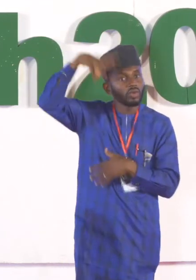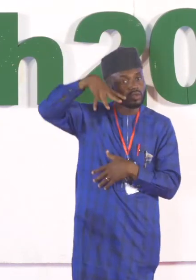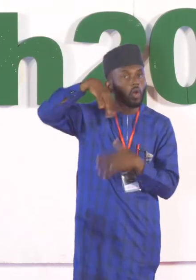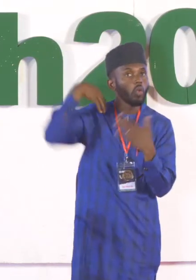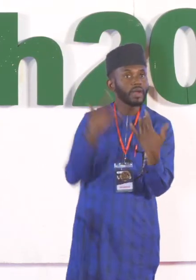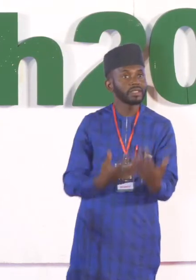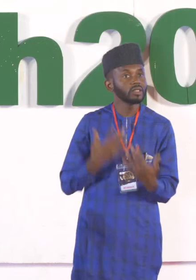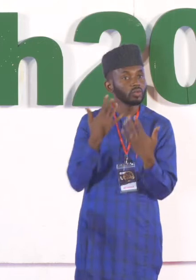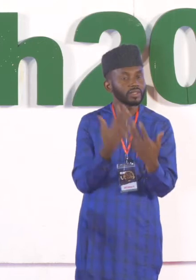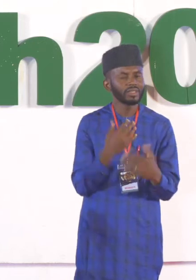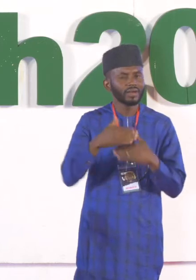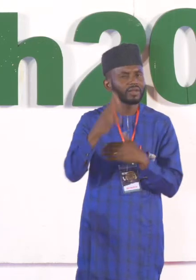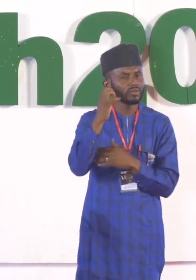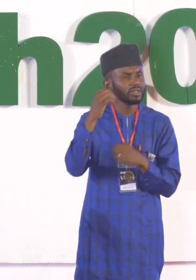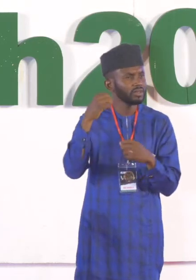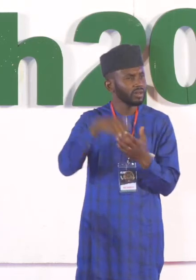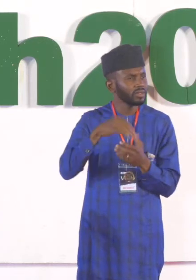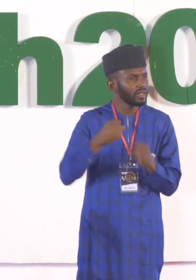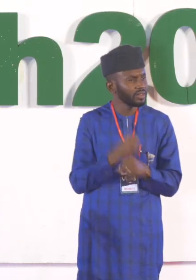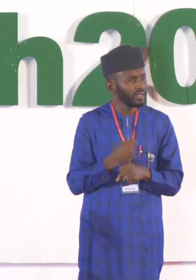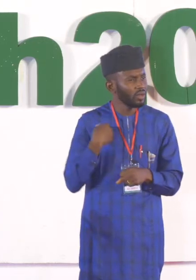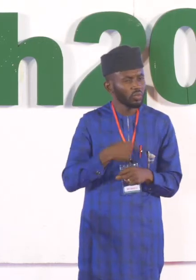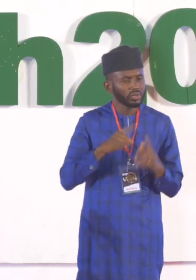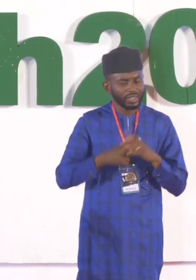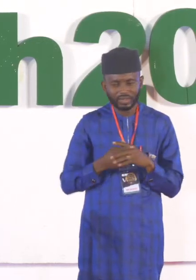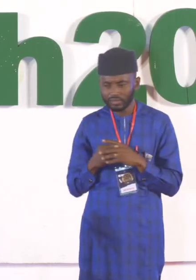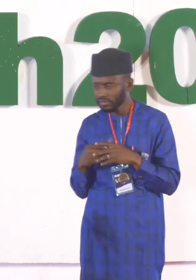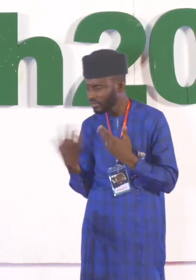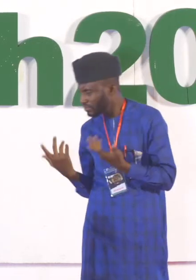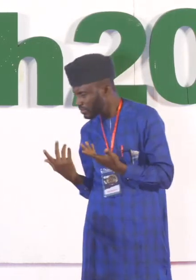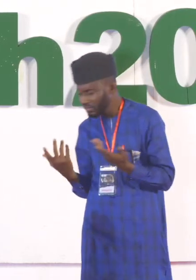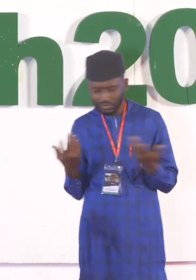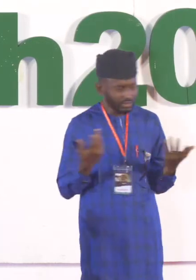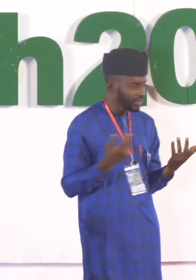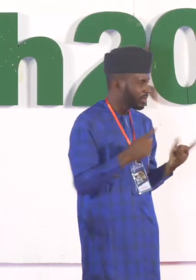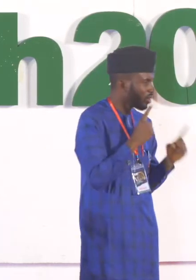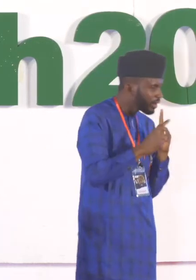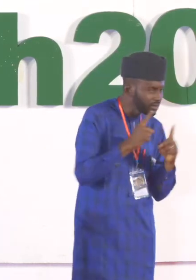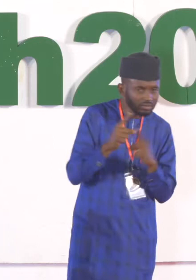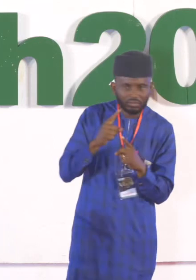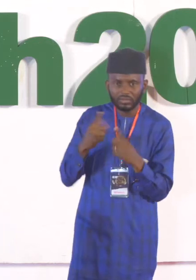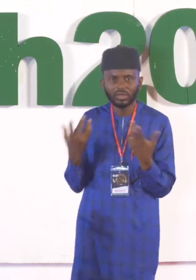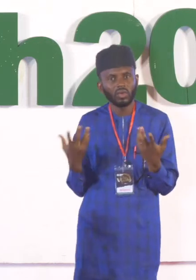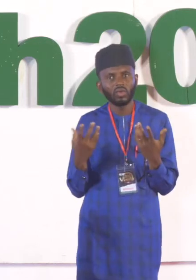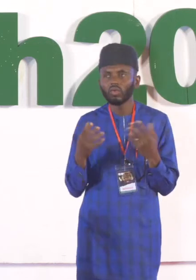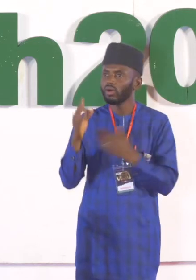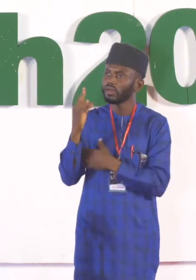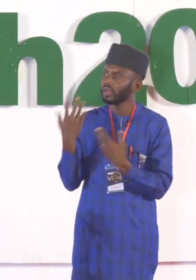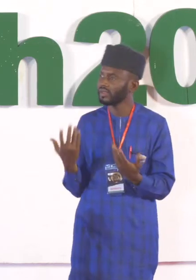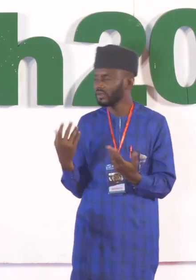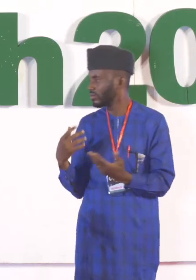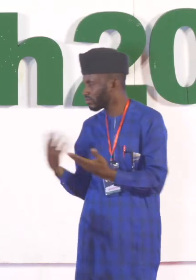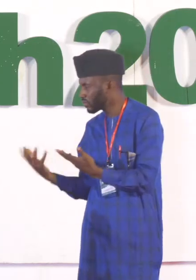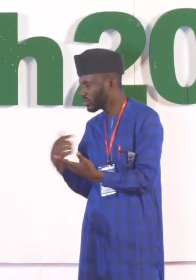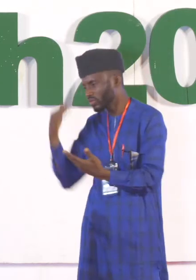discussing among ourselves and say, oh my God, what do we do now? We are really suffering please, who can beg